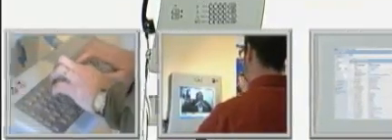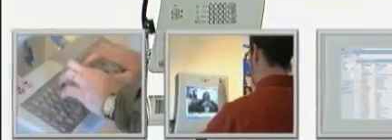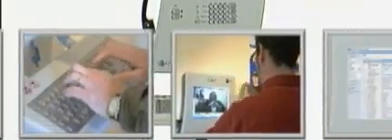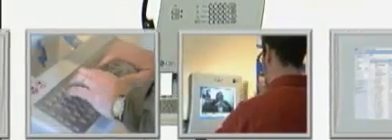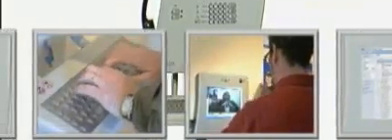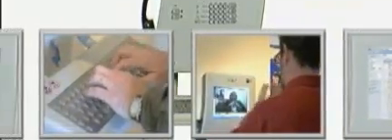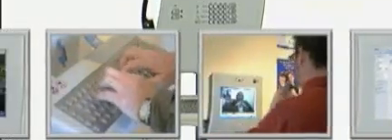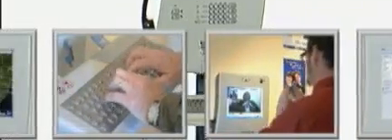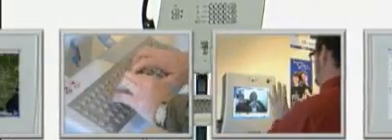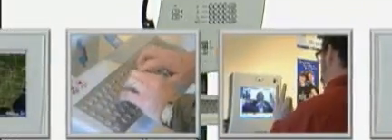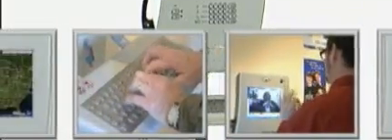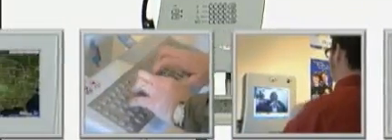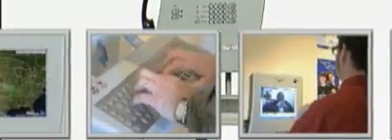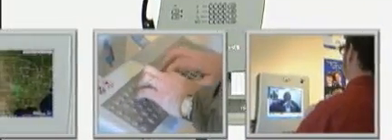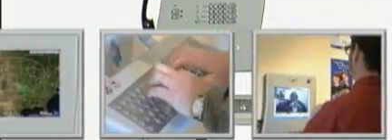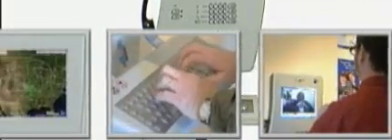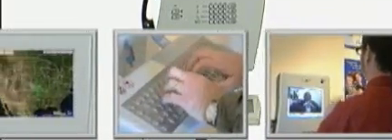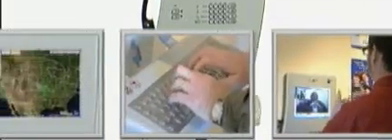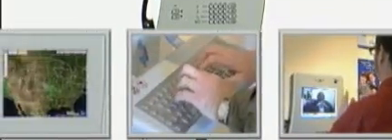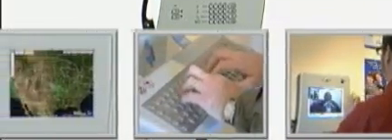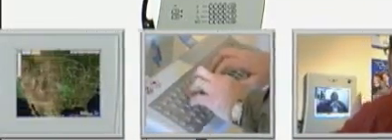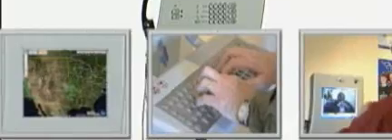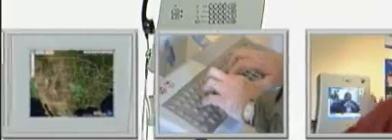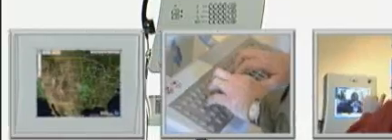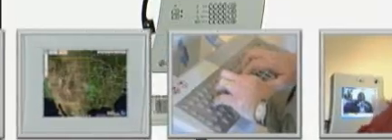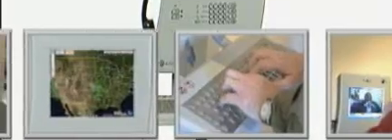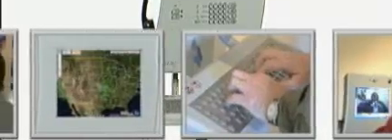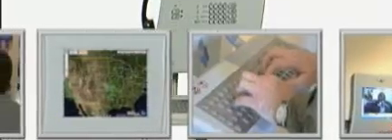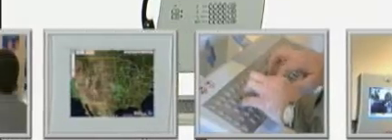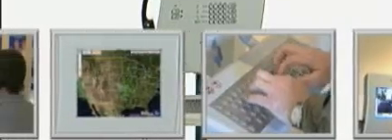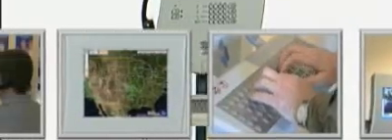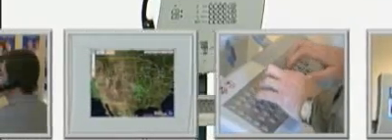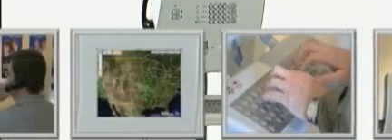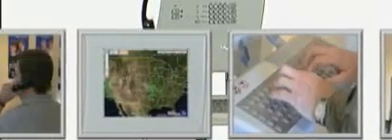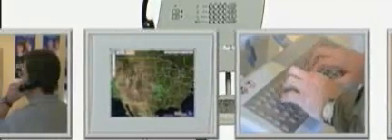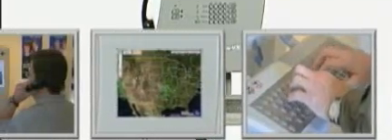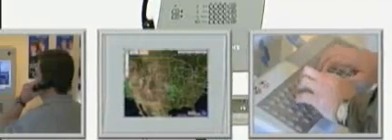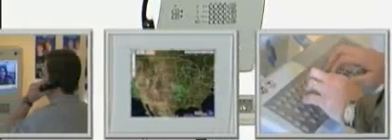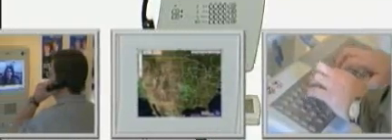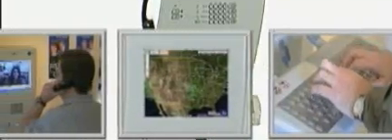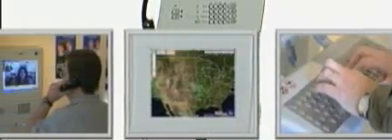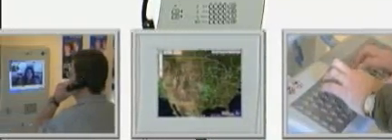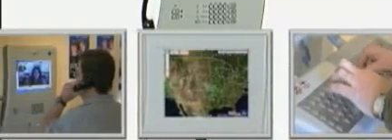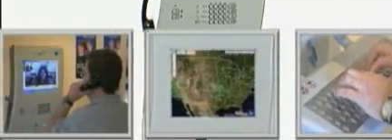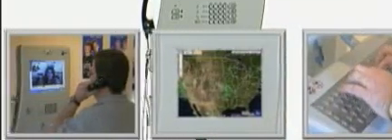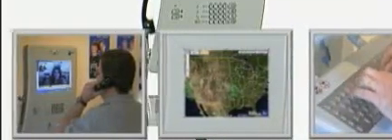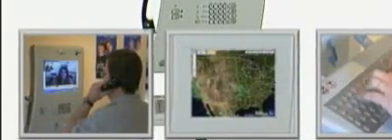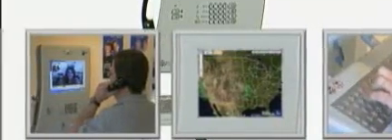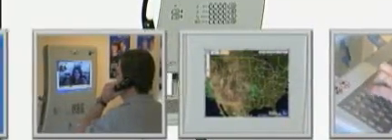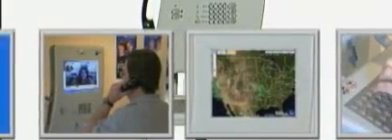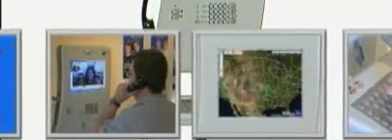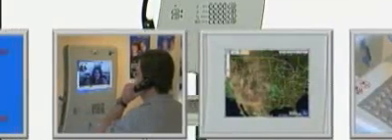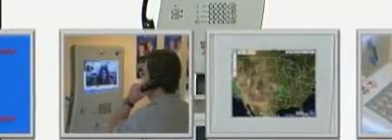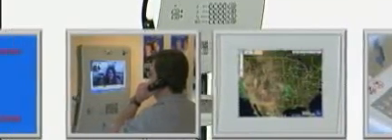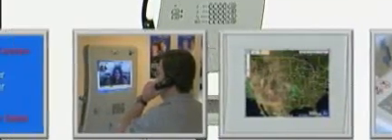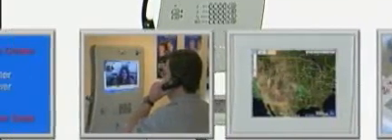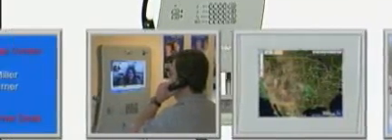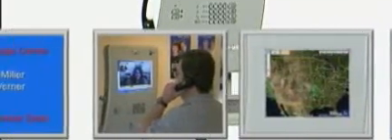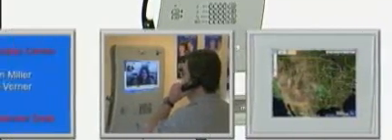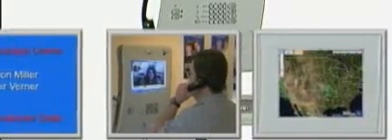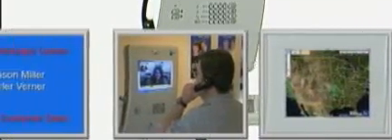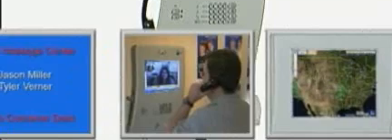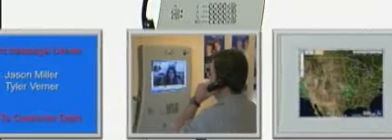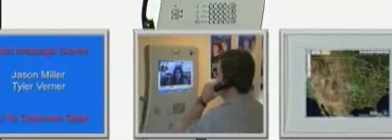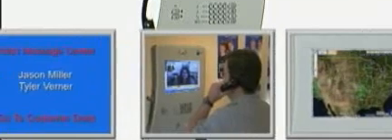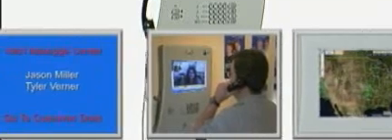-compatible options approved by the FCC. Earn appreciation by providing emergency alerts and valuable consumer